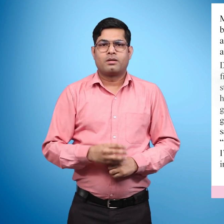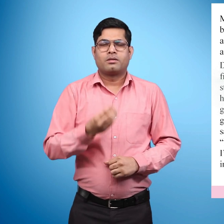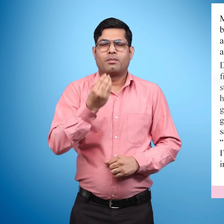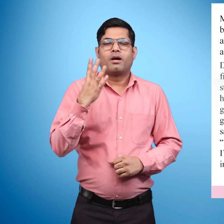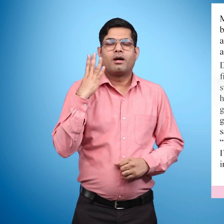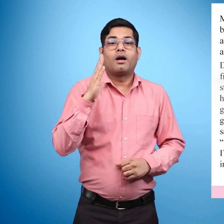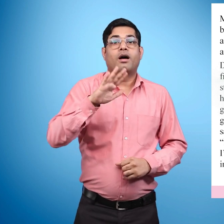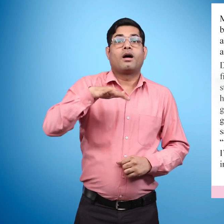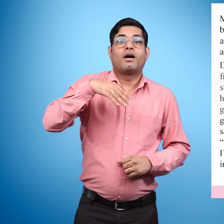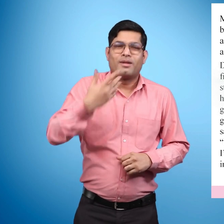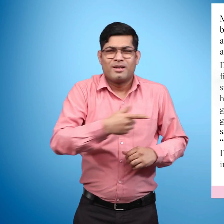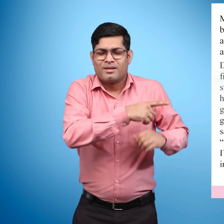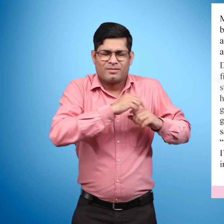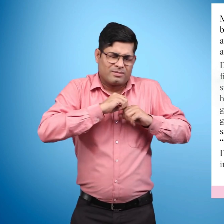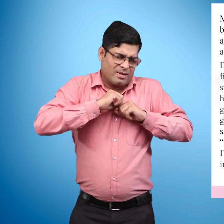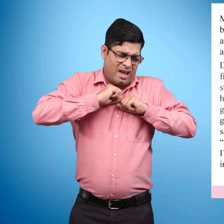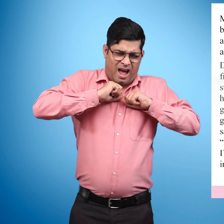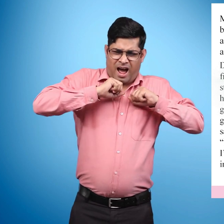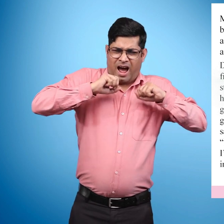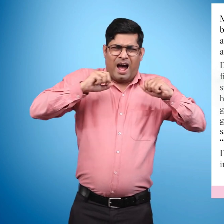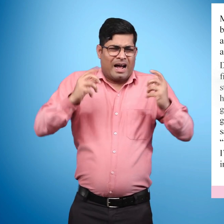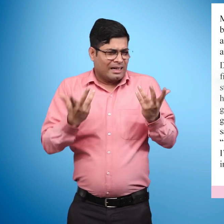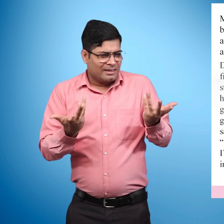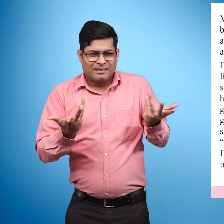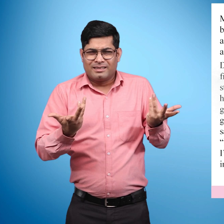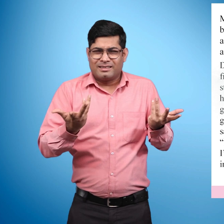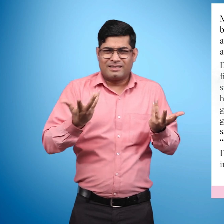After a pause, he groaned as if in disgust,